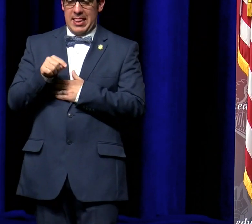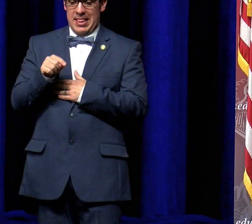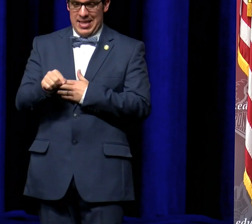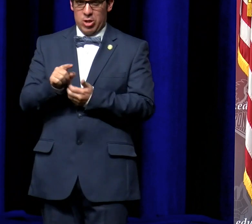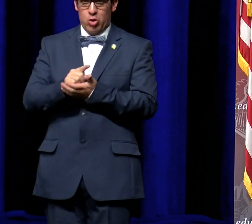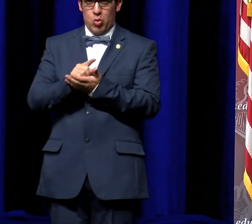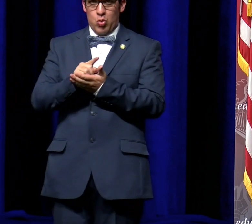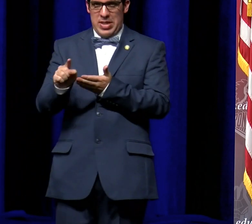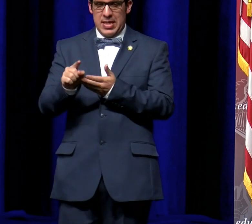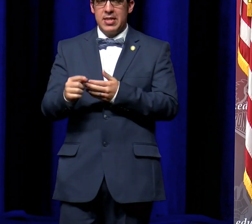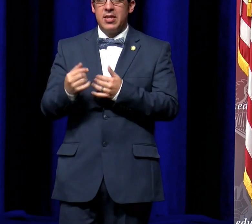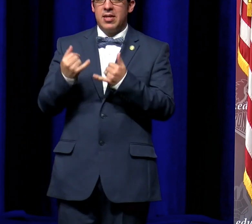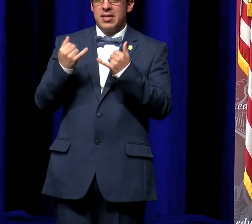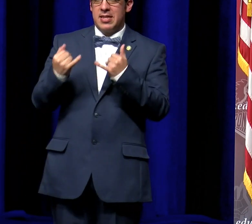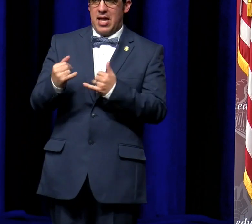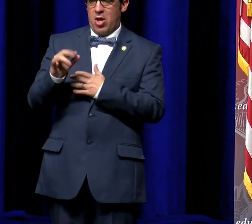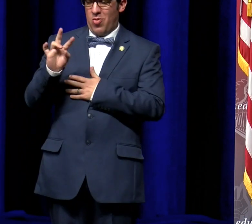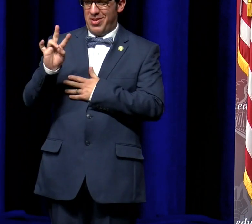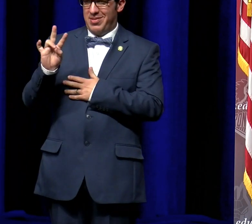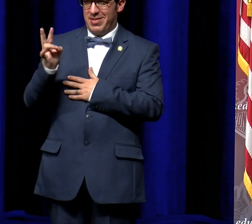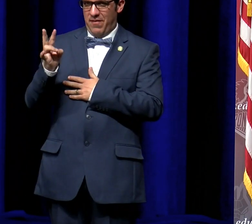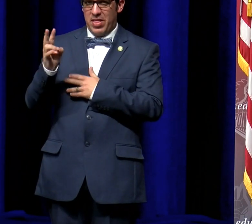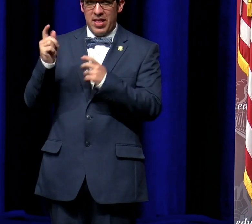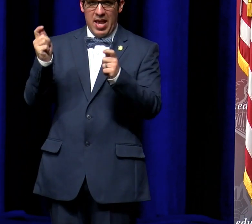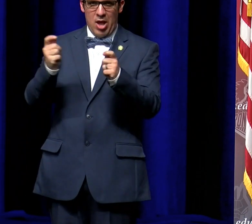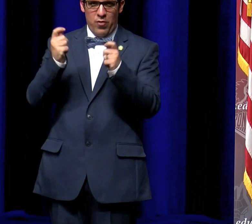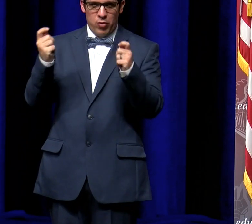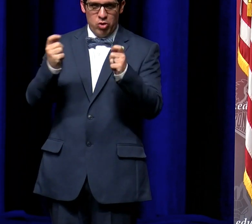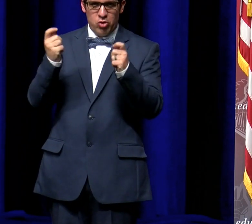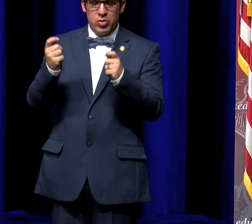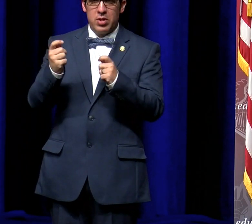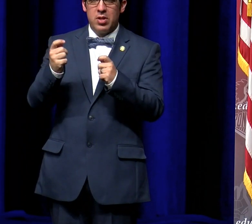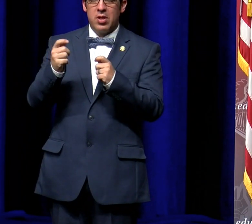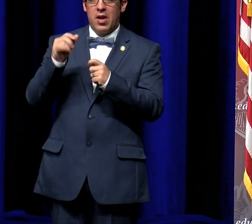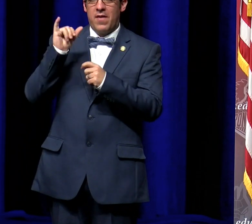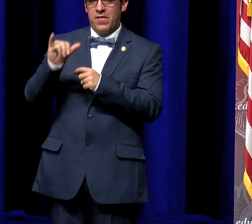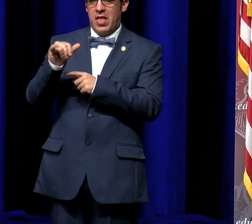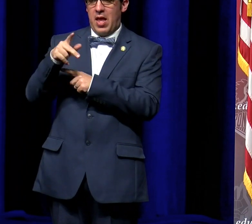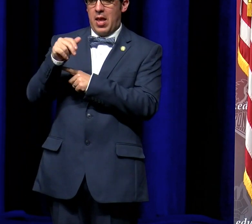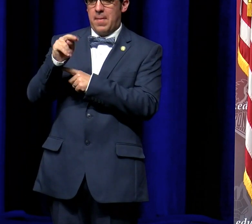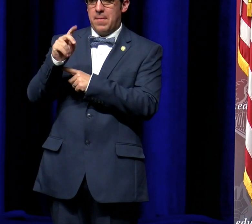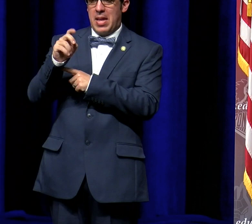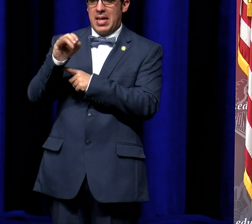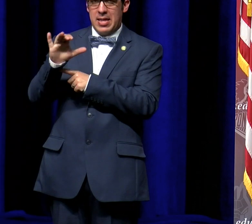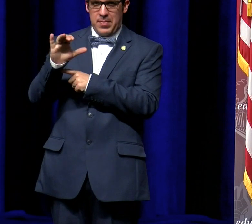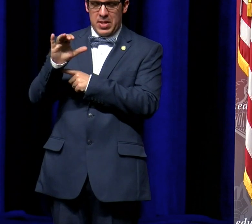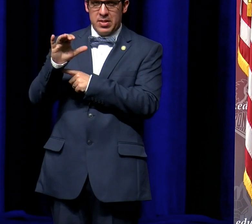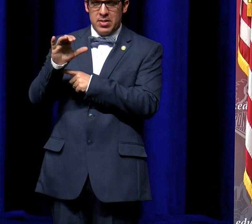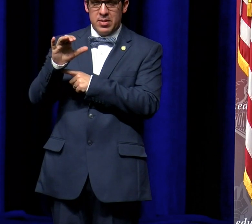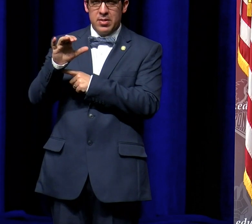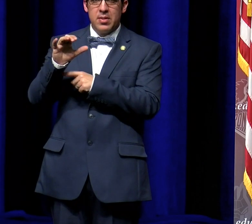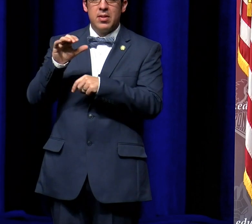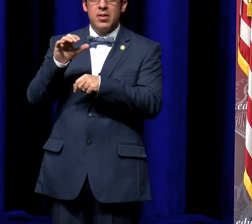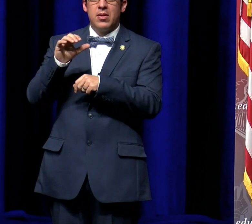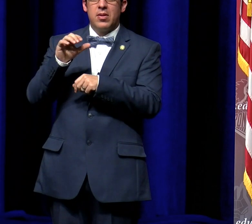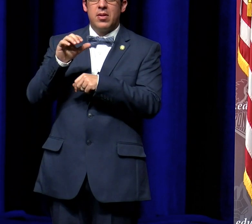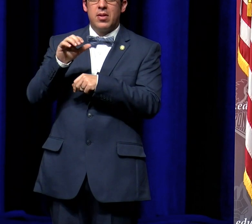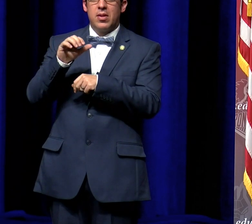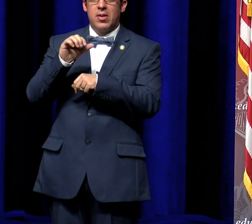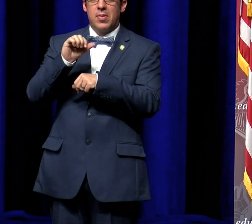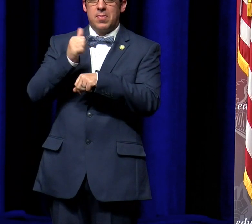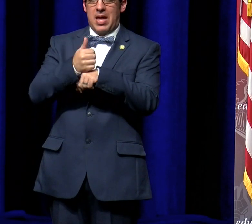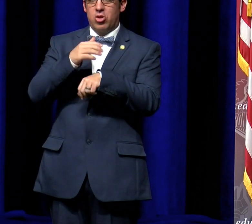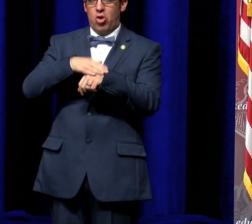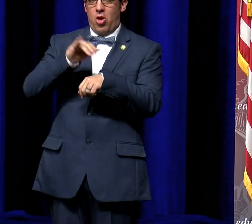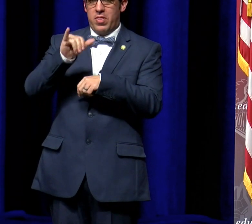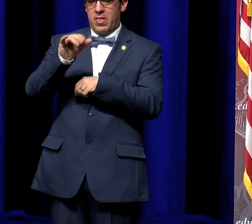is the 7th anniversary of the pandemic based upon the March 11